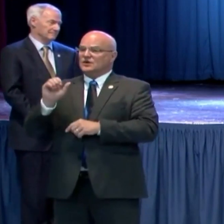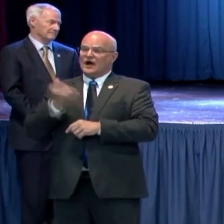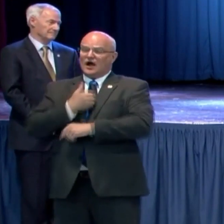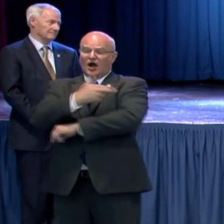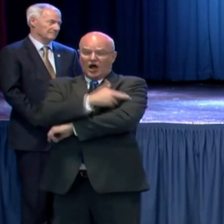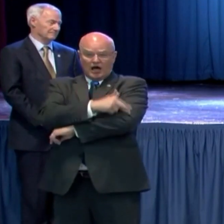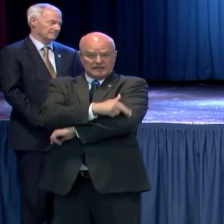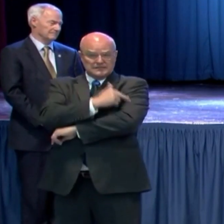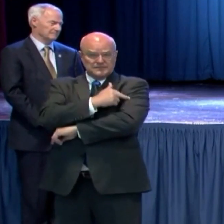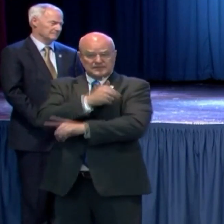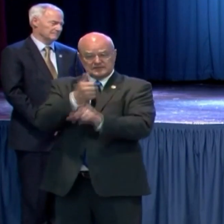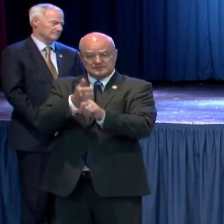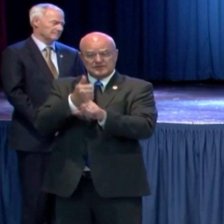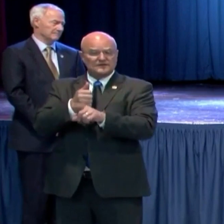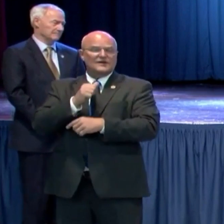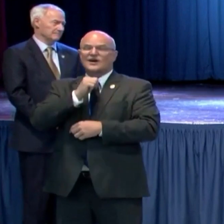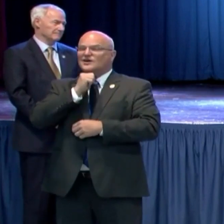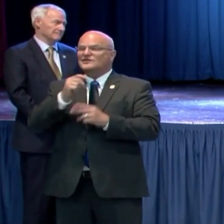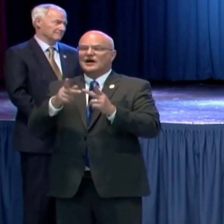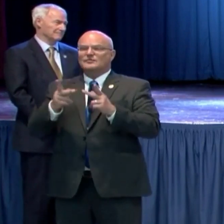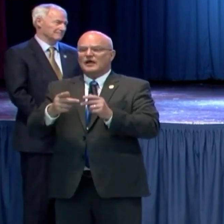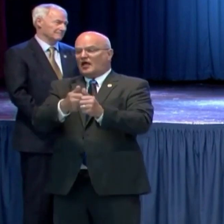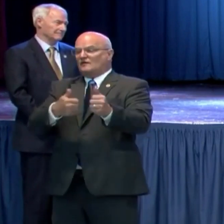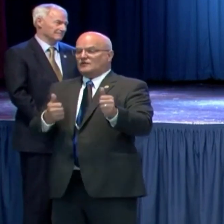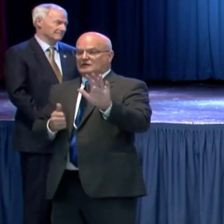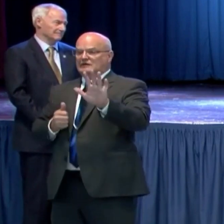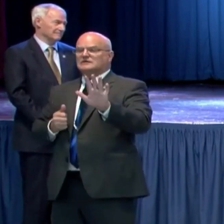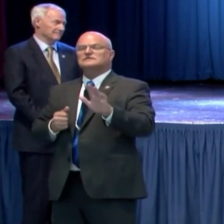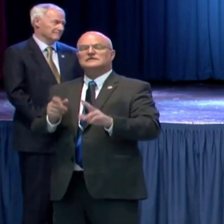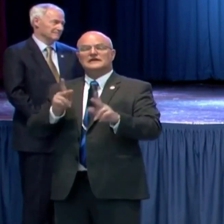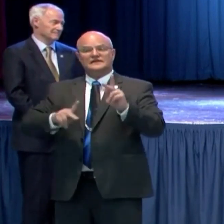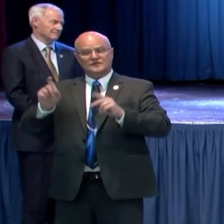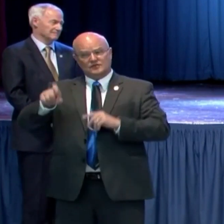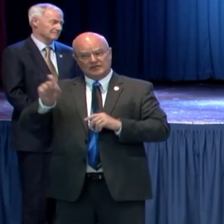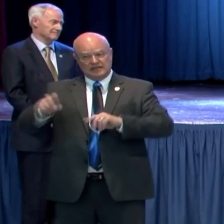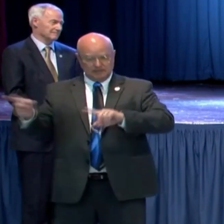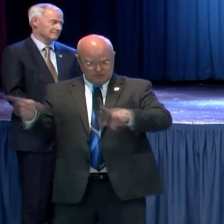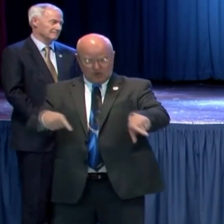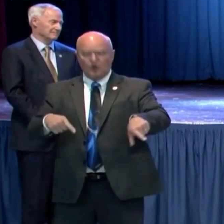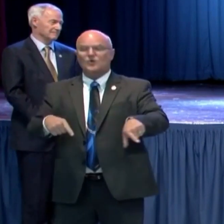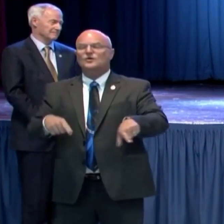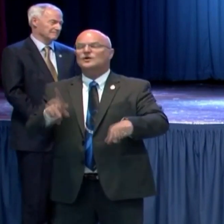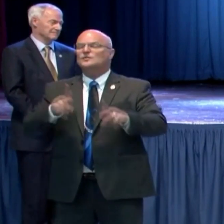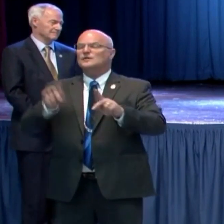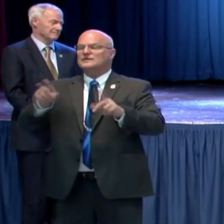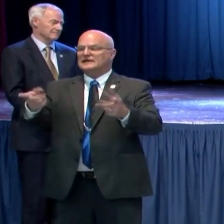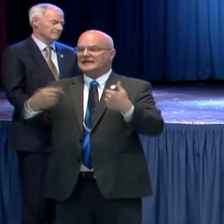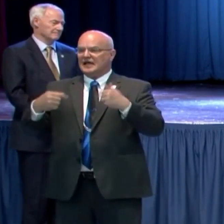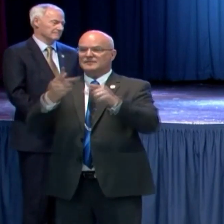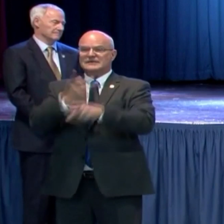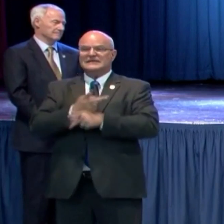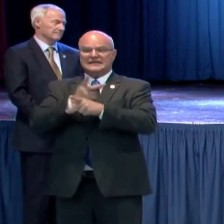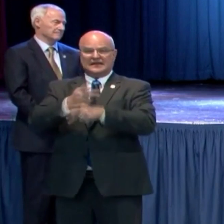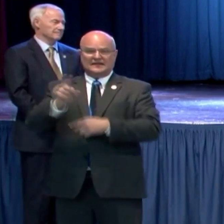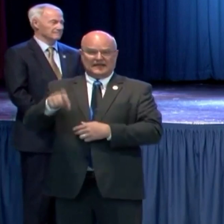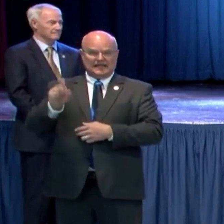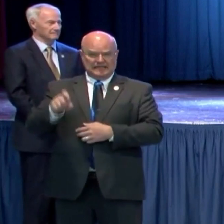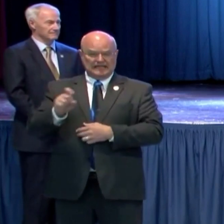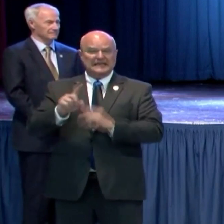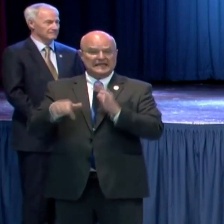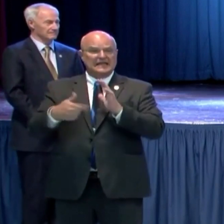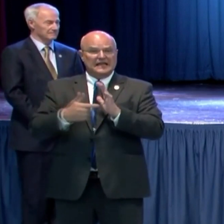our hospitals are not places to avoid for those who need them. They're places where people should come to get the care they need. And